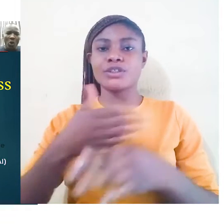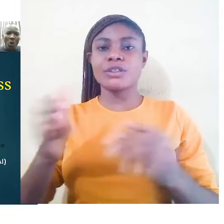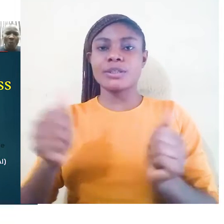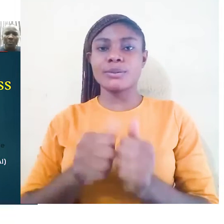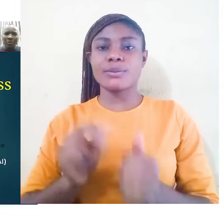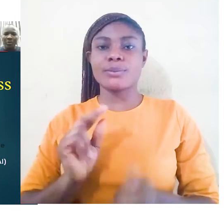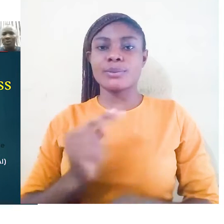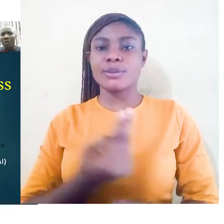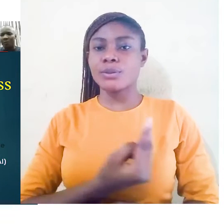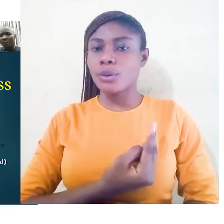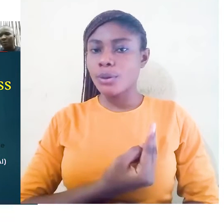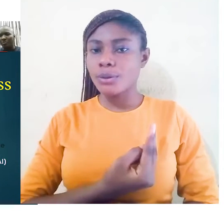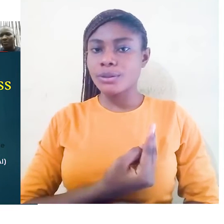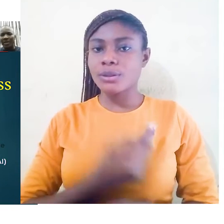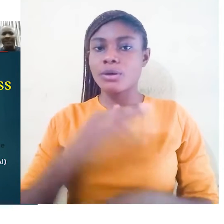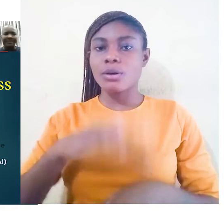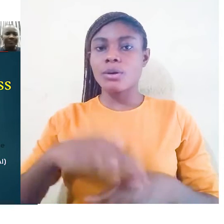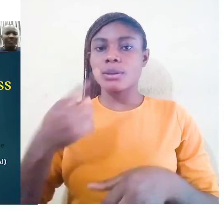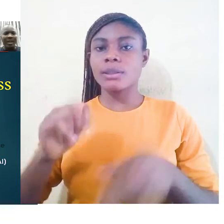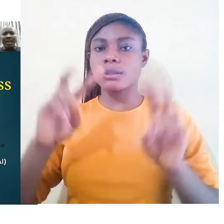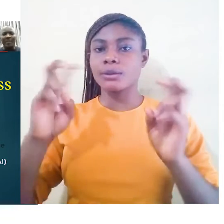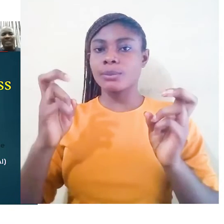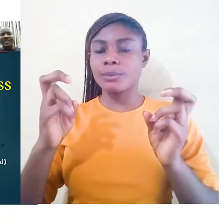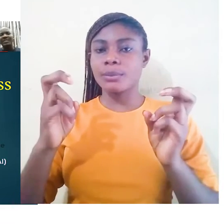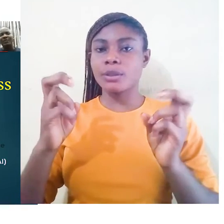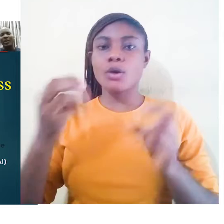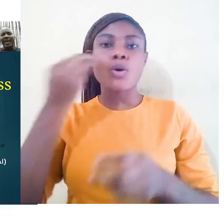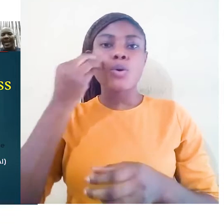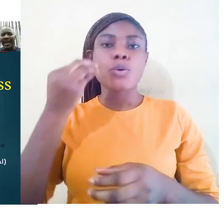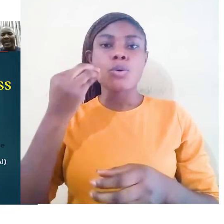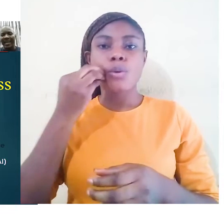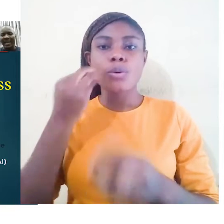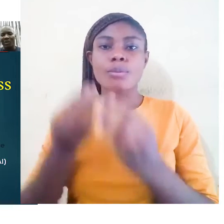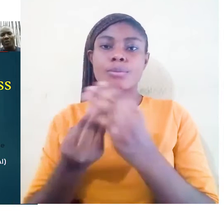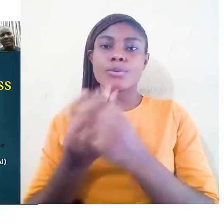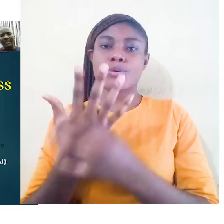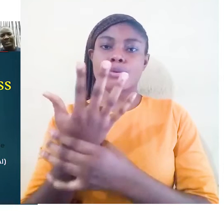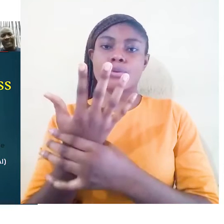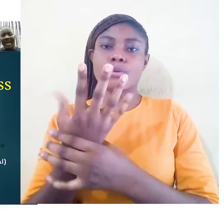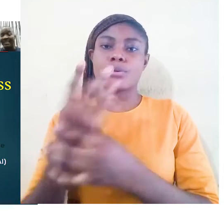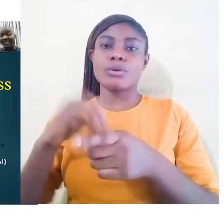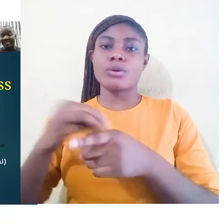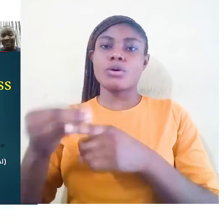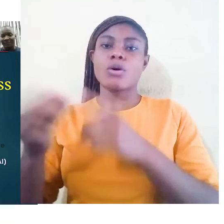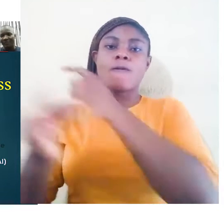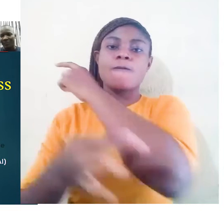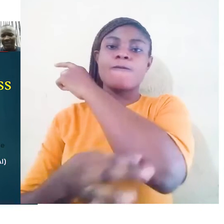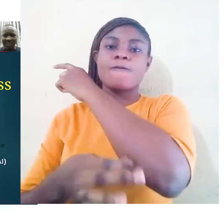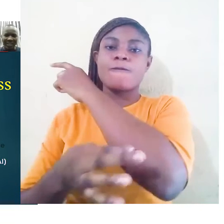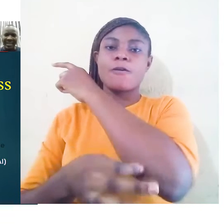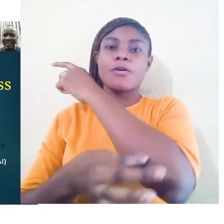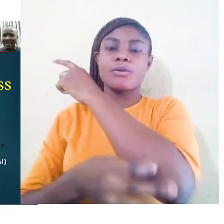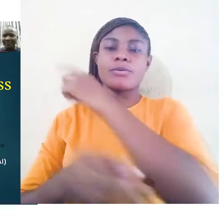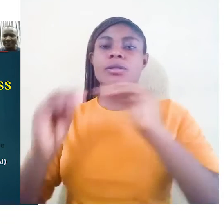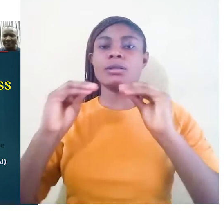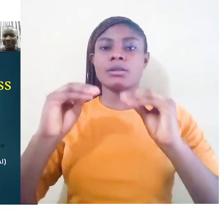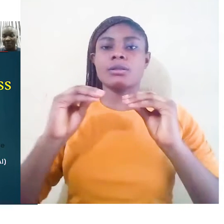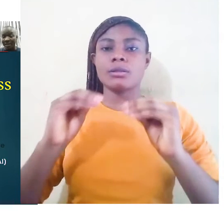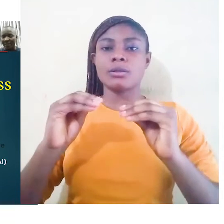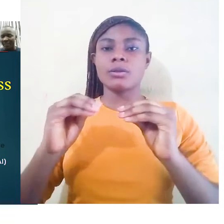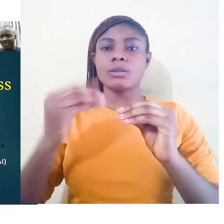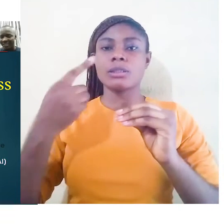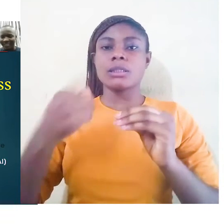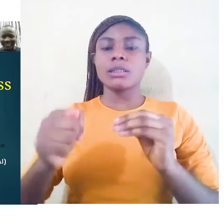topic homegrown or foreign breed, a perspective on early language access for Nigerian deaf